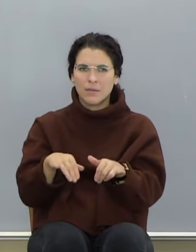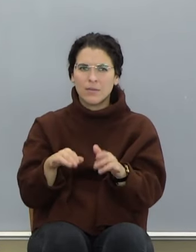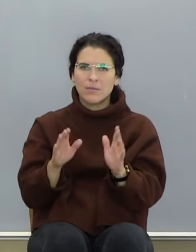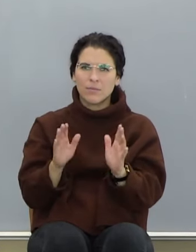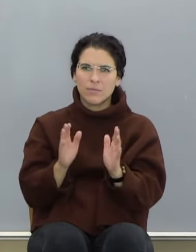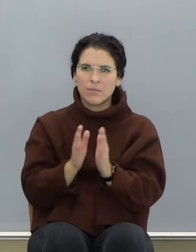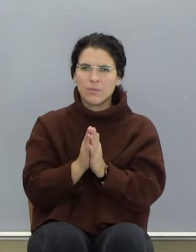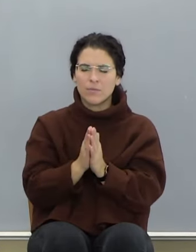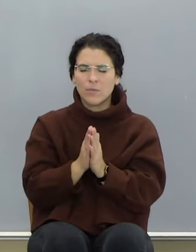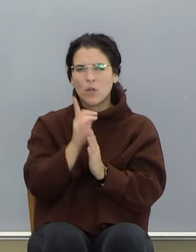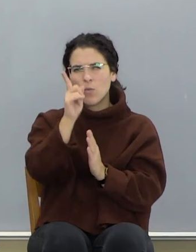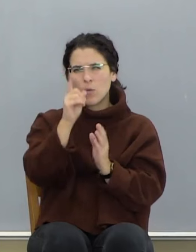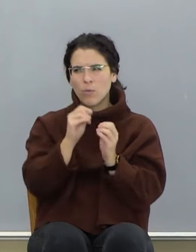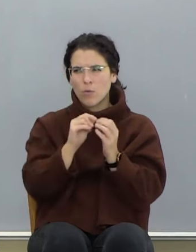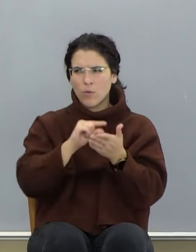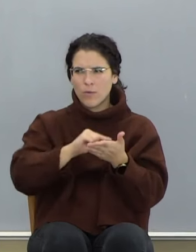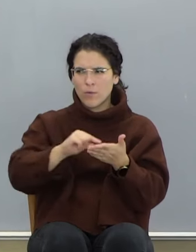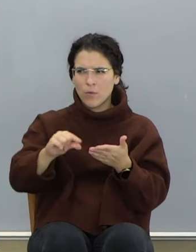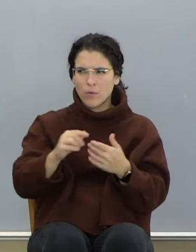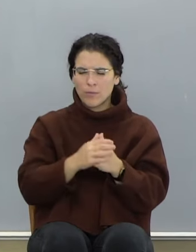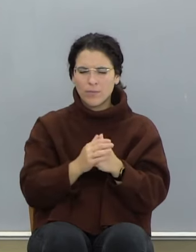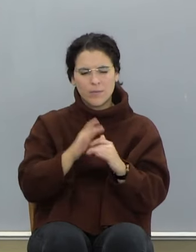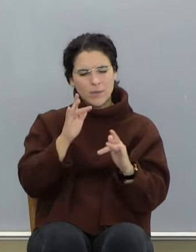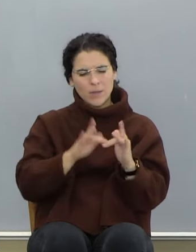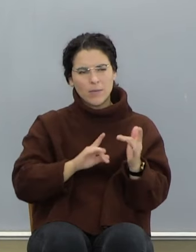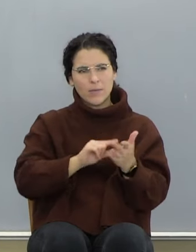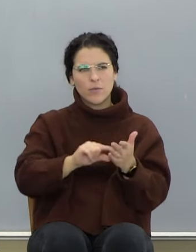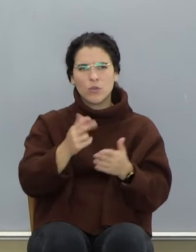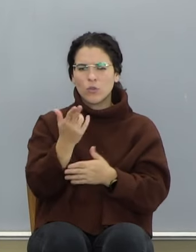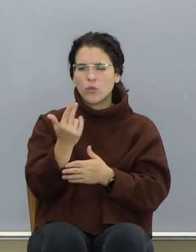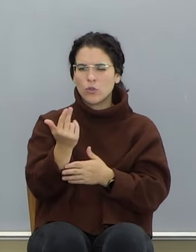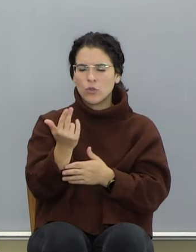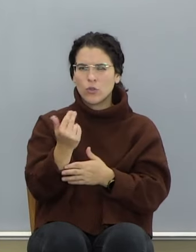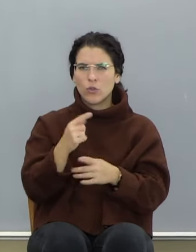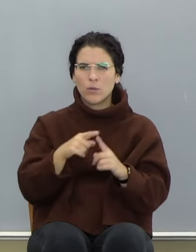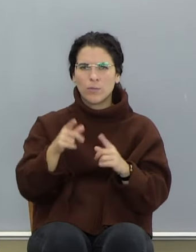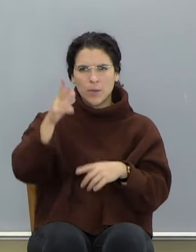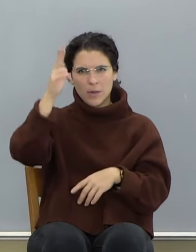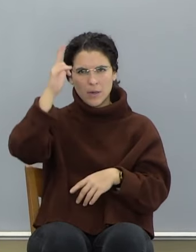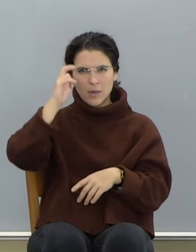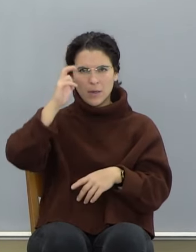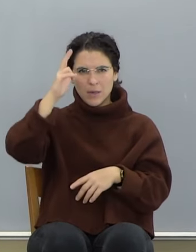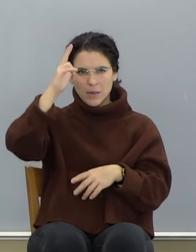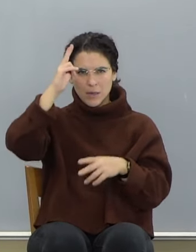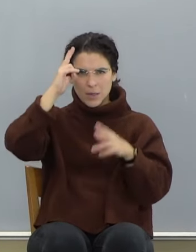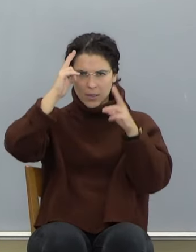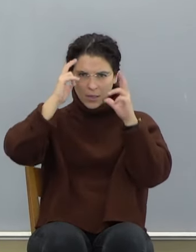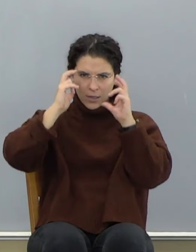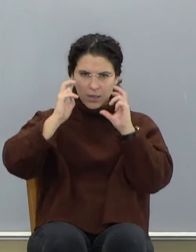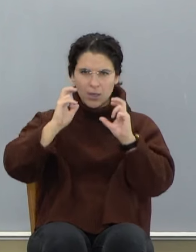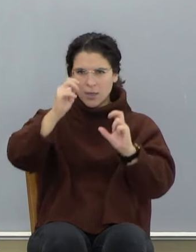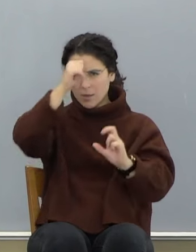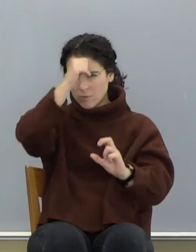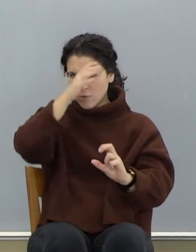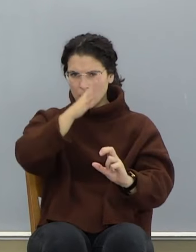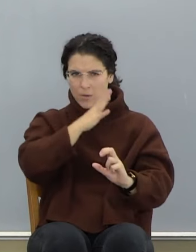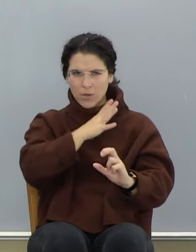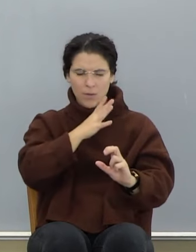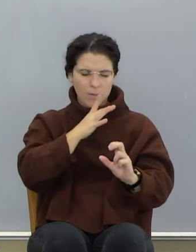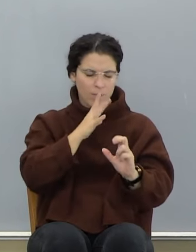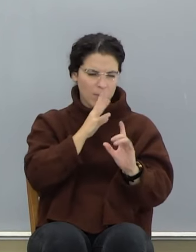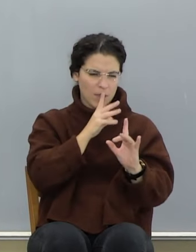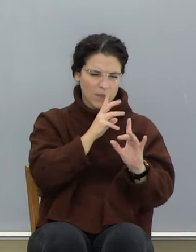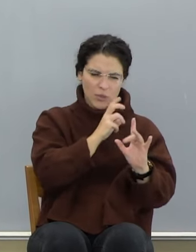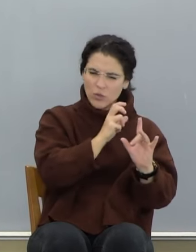And then one more verse, drop down to verse 13, but evil men and seducers shall